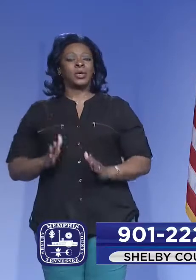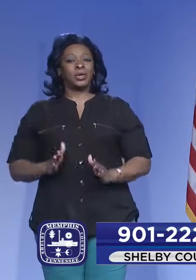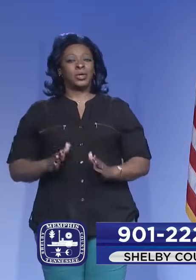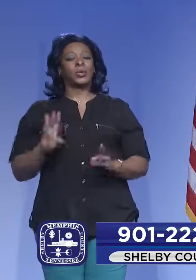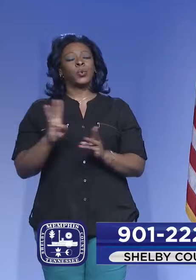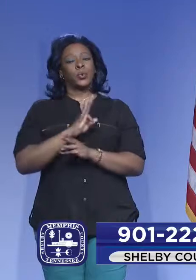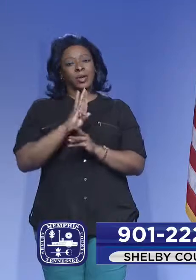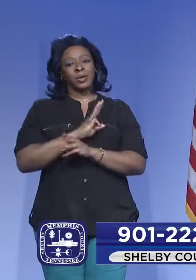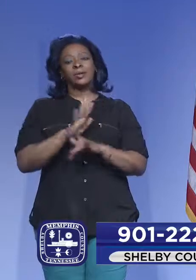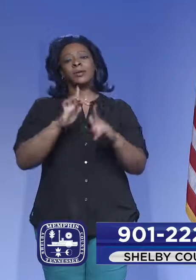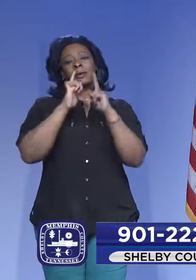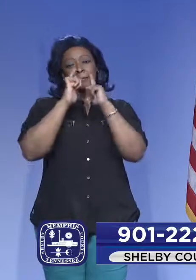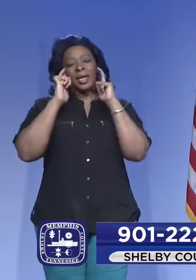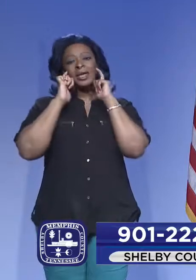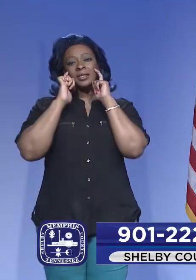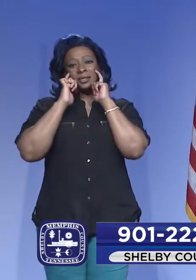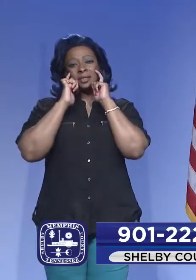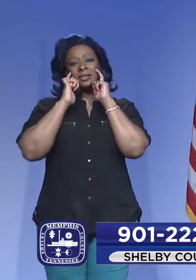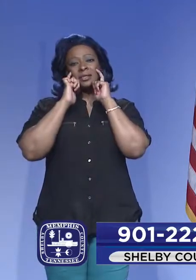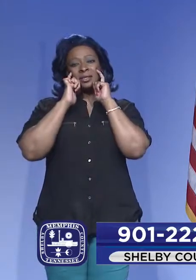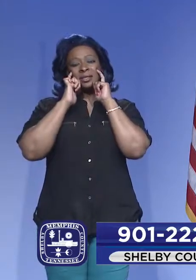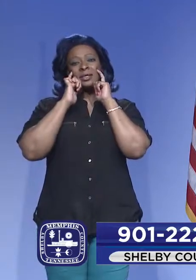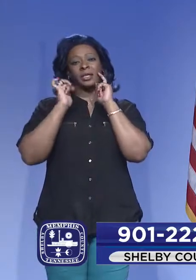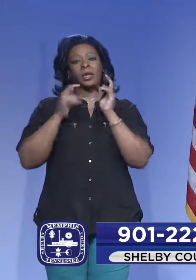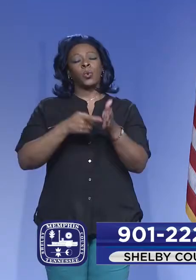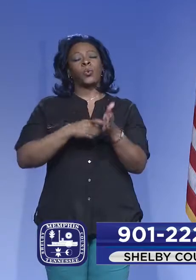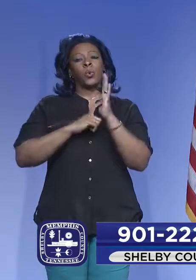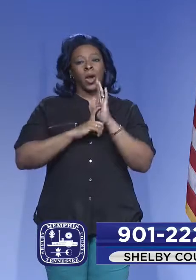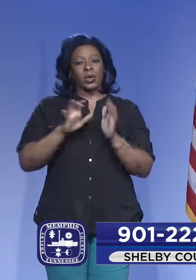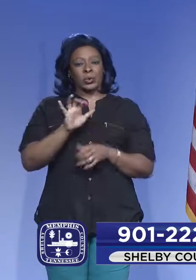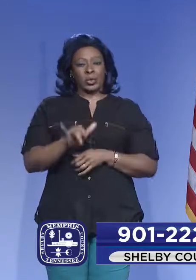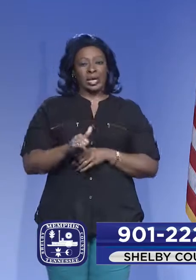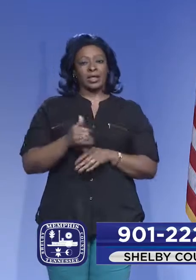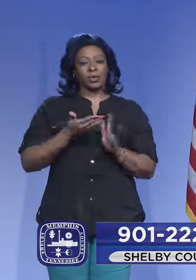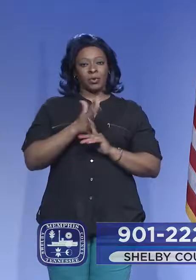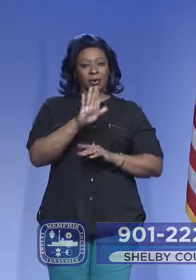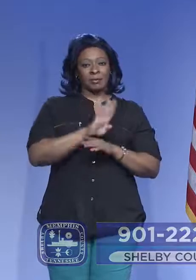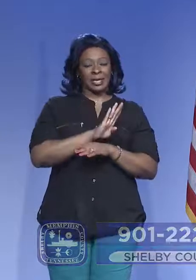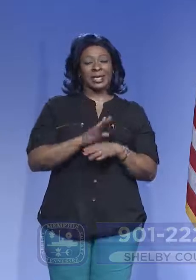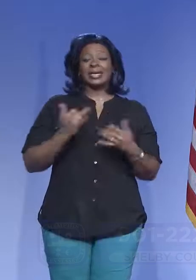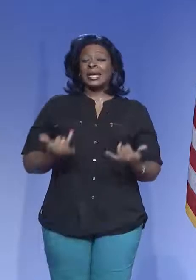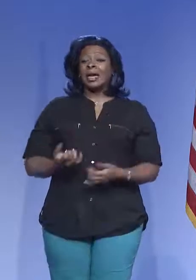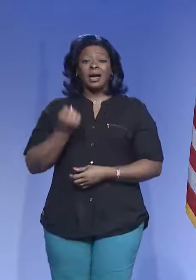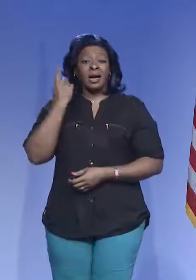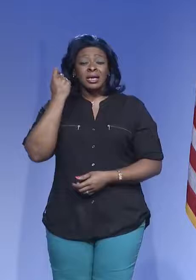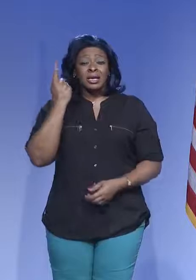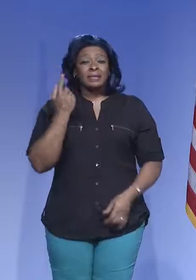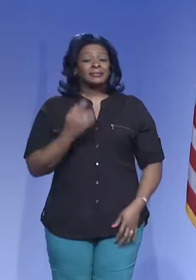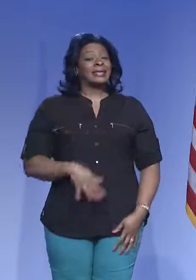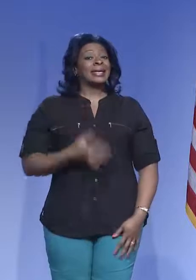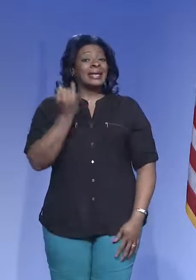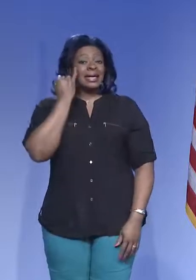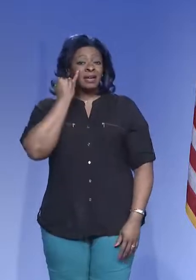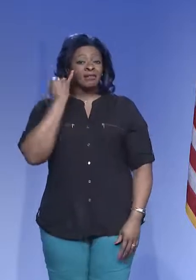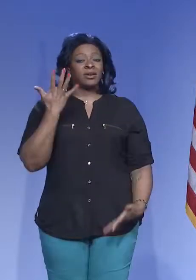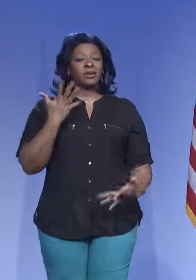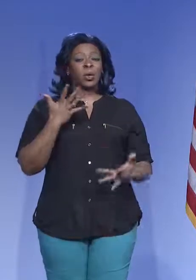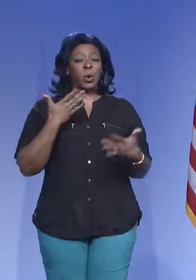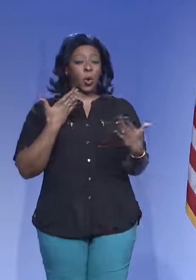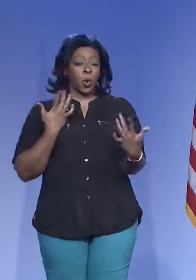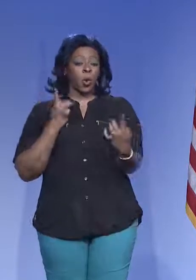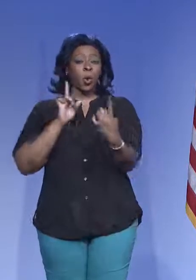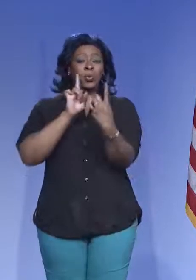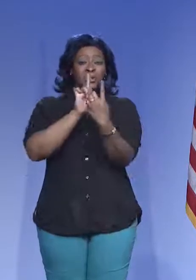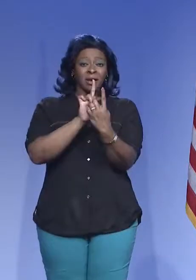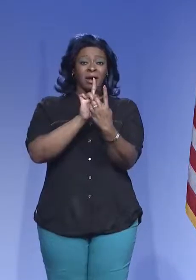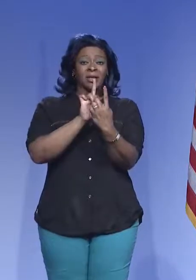to wear the mask if they're required to do so. Now, understand that's if there's close